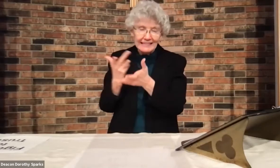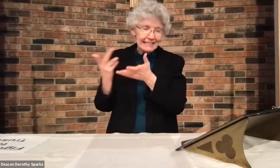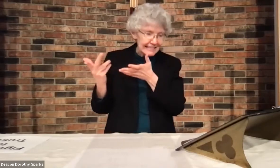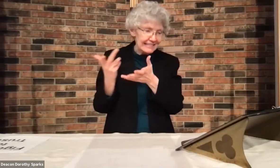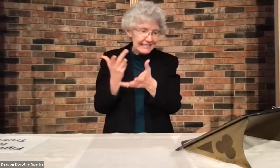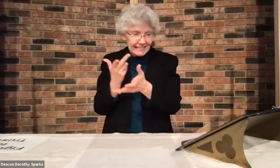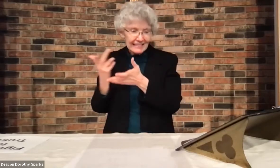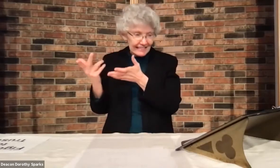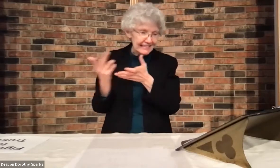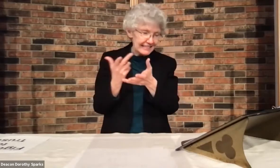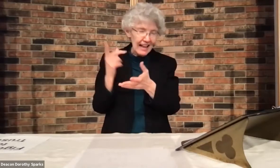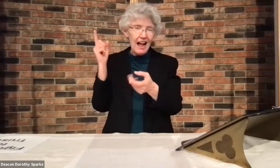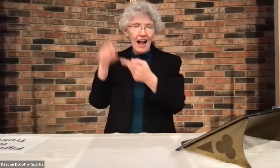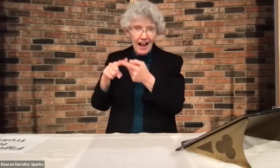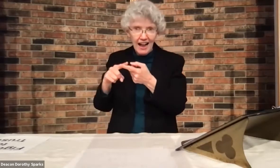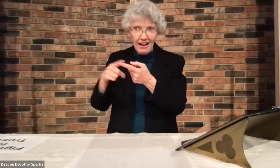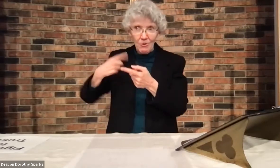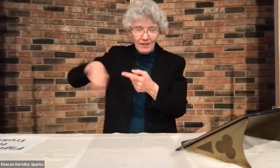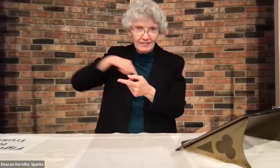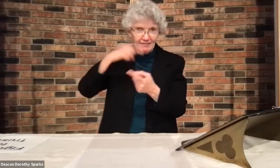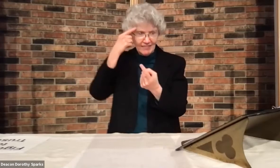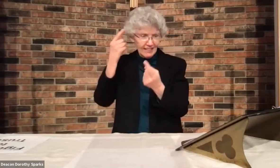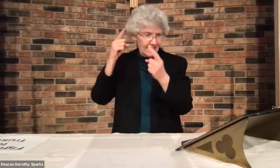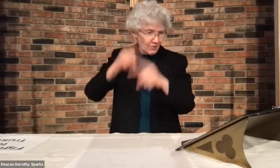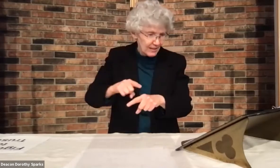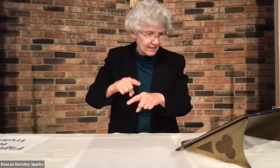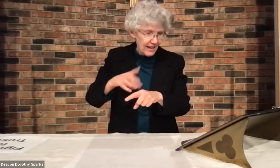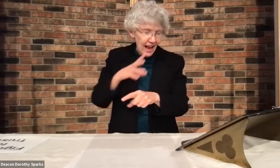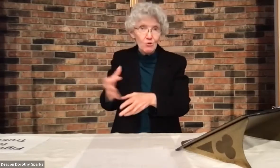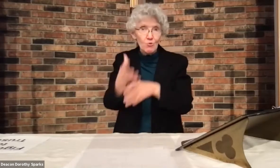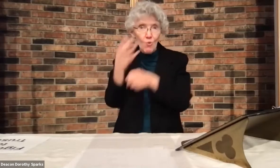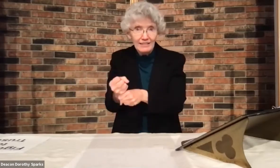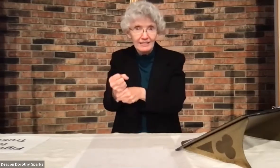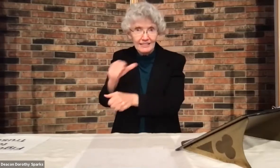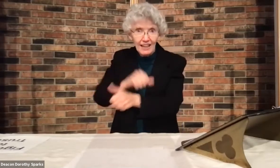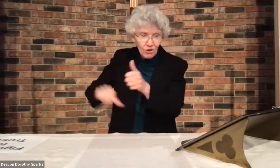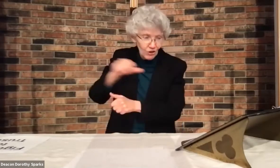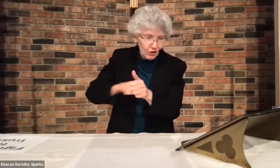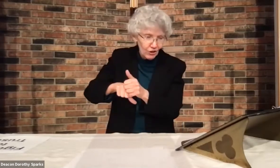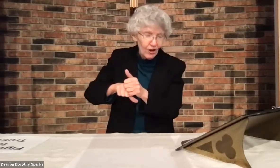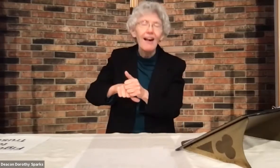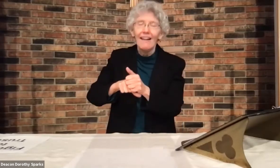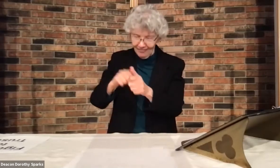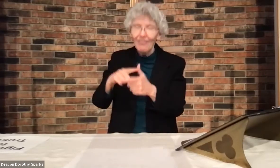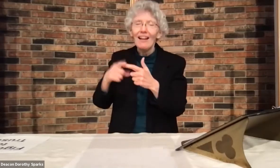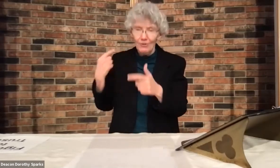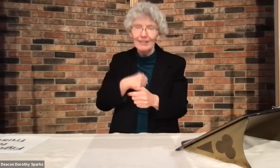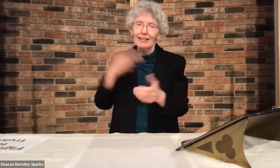sit down with an insurance agent and you negotiate the different terms of the insurance. And then